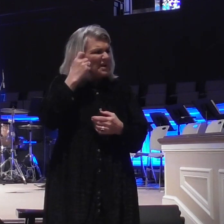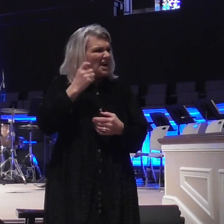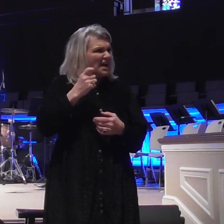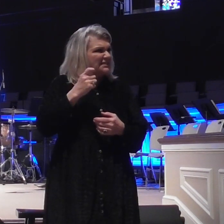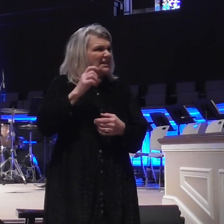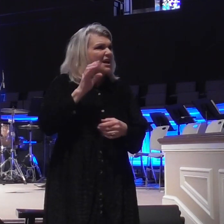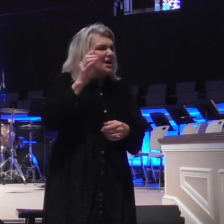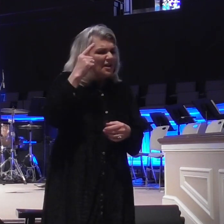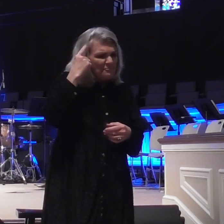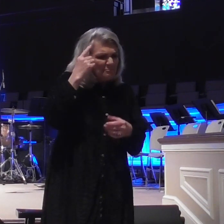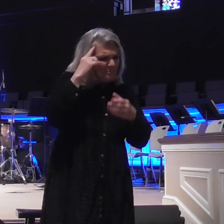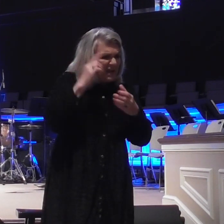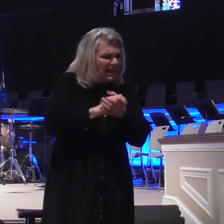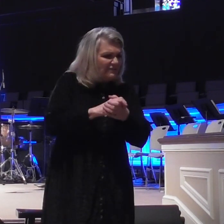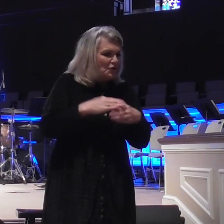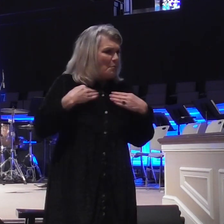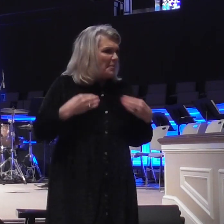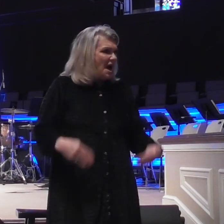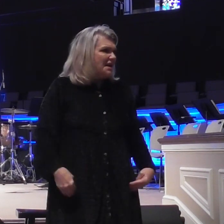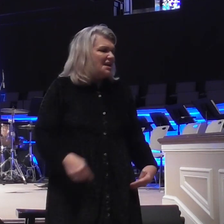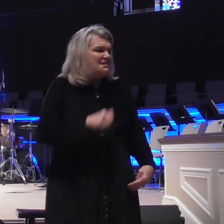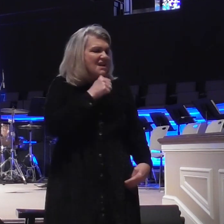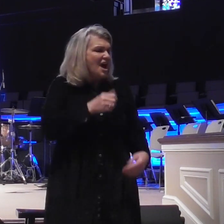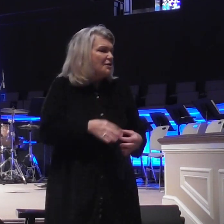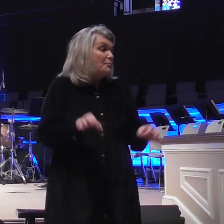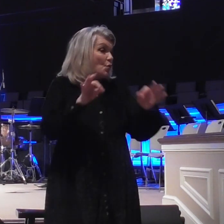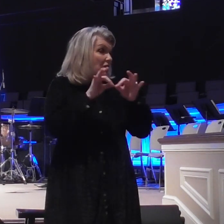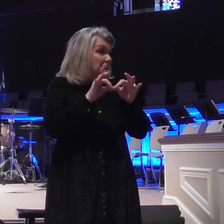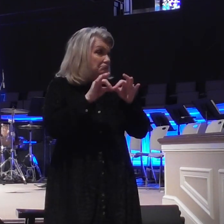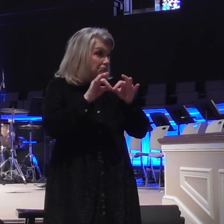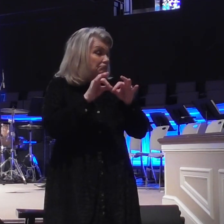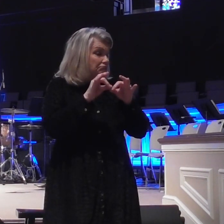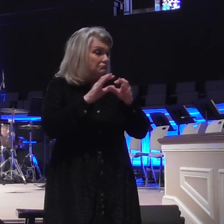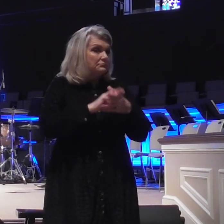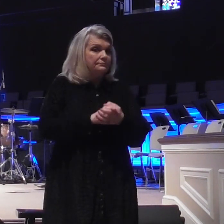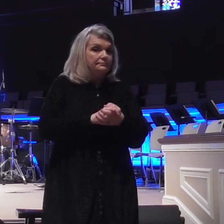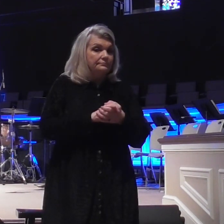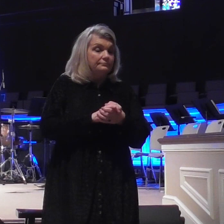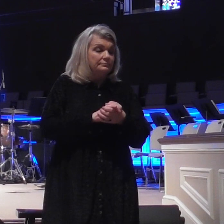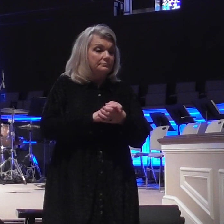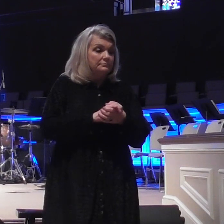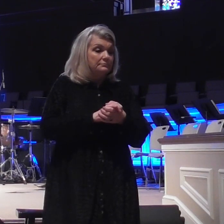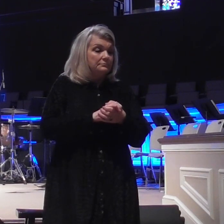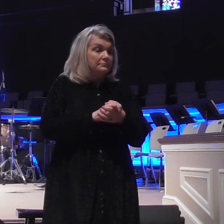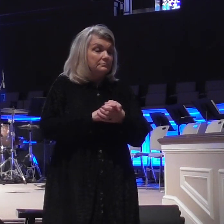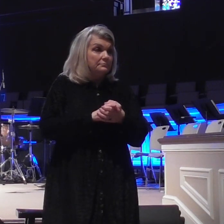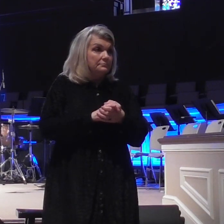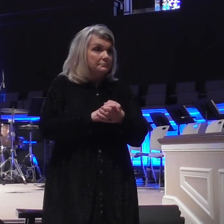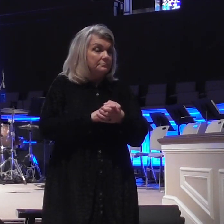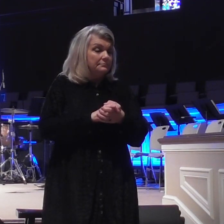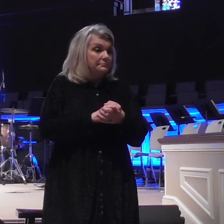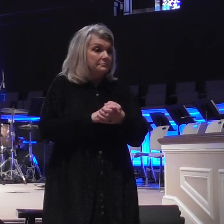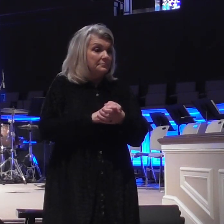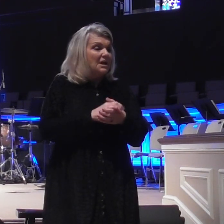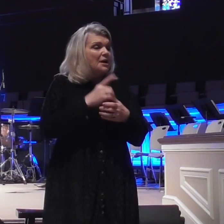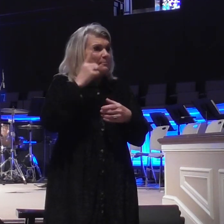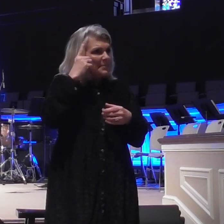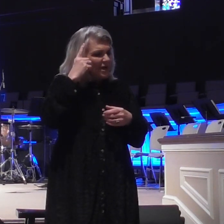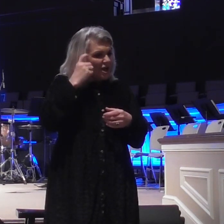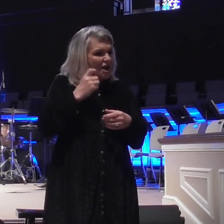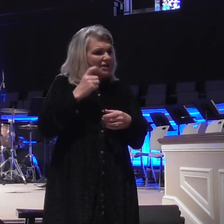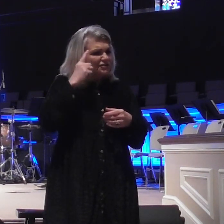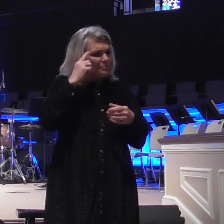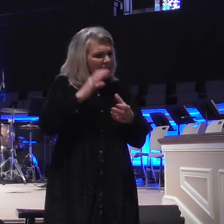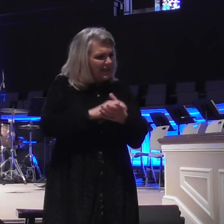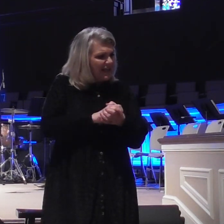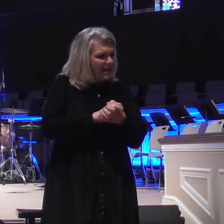them because they were had a horrific sexual ethic. But they, because of what their ideology told them, they